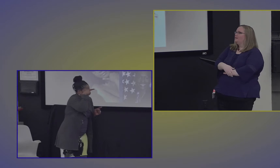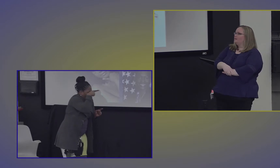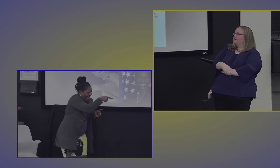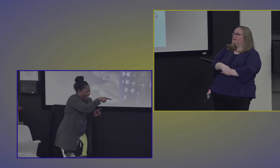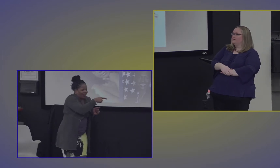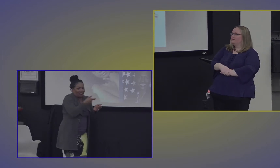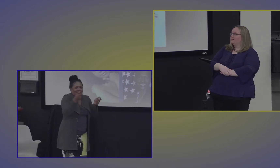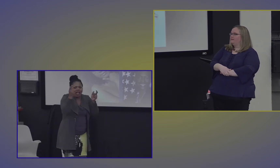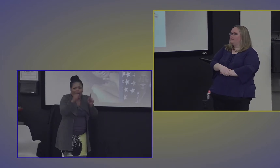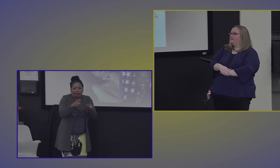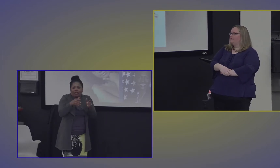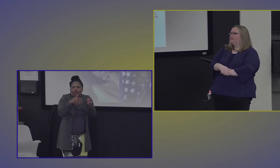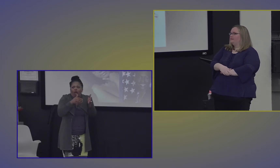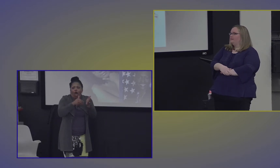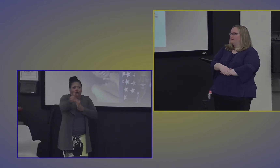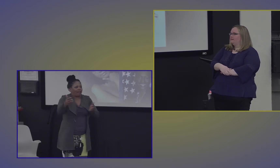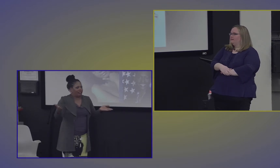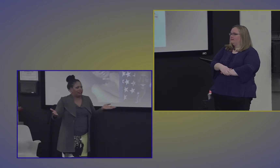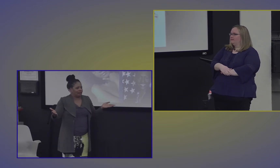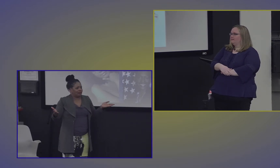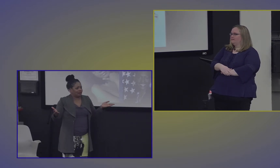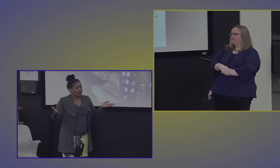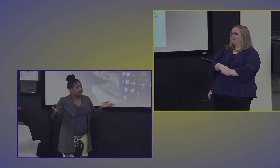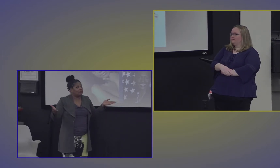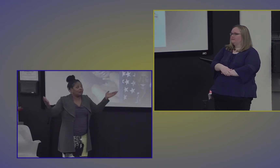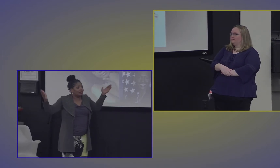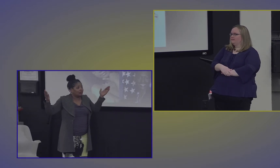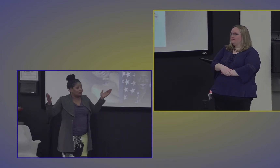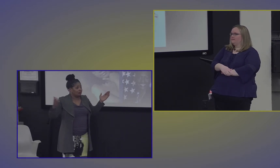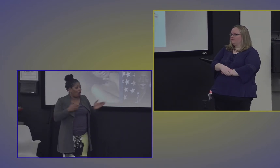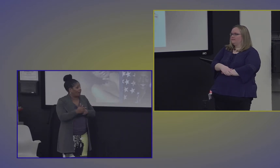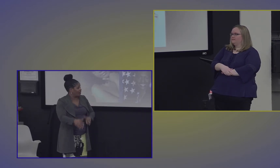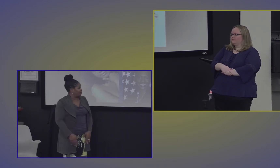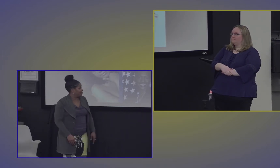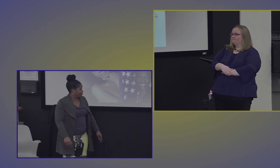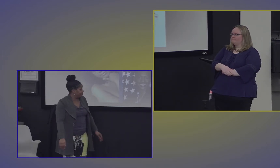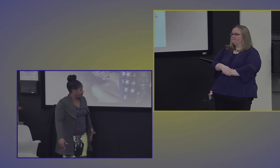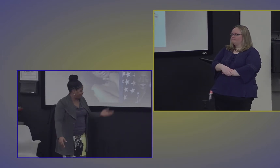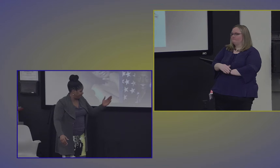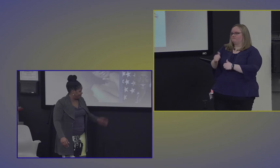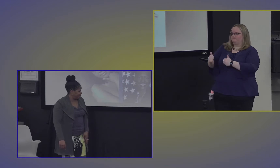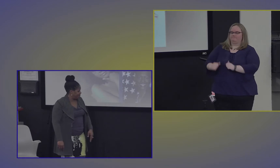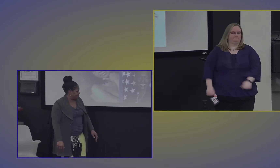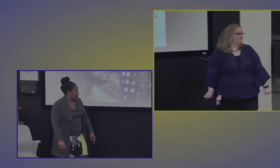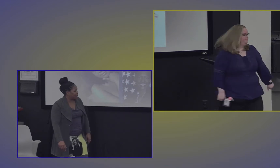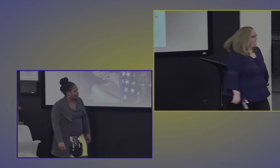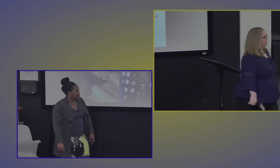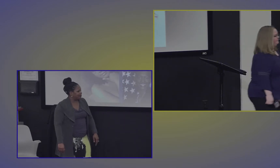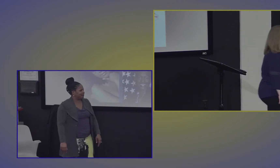to know what I'm walking into? And we laugh about it, but this is happening often. You're right.